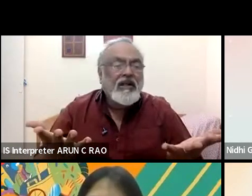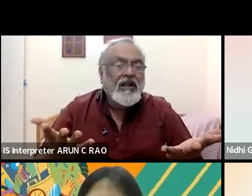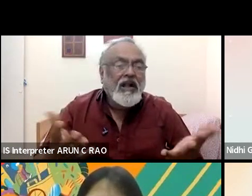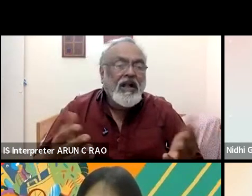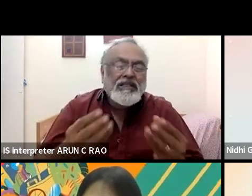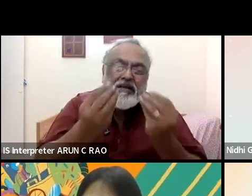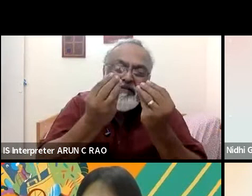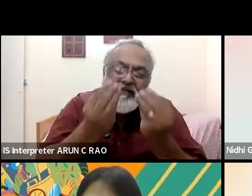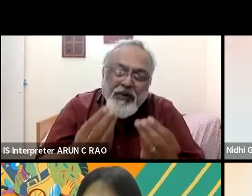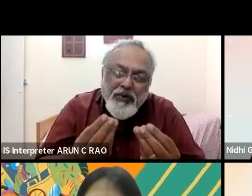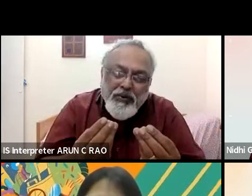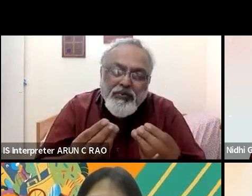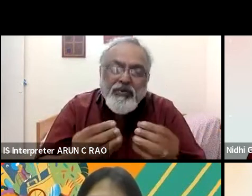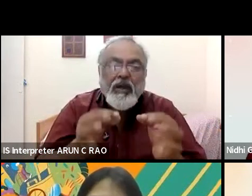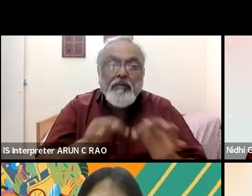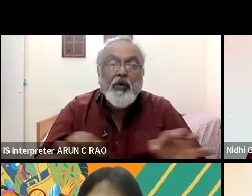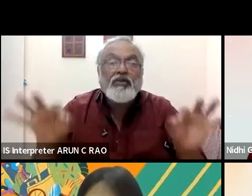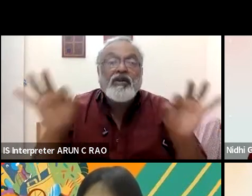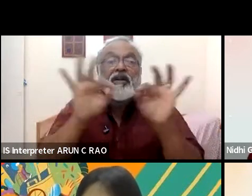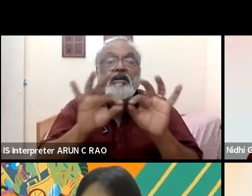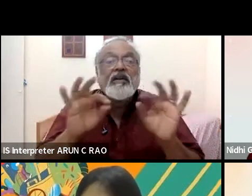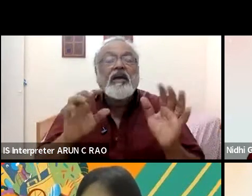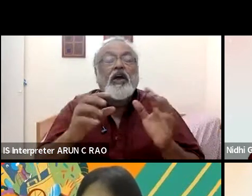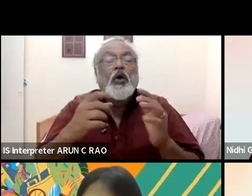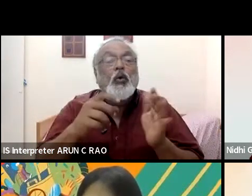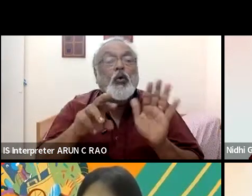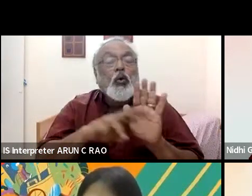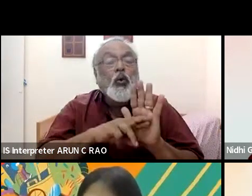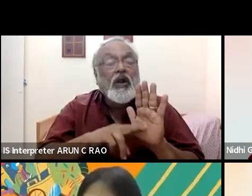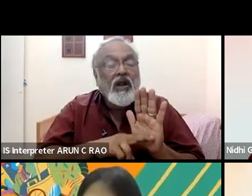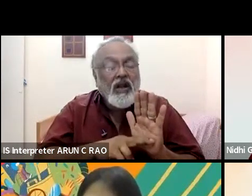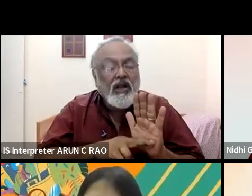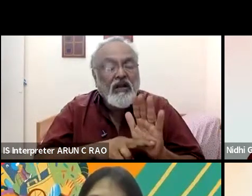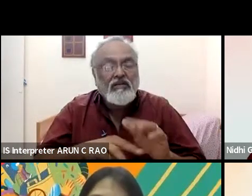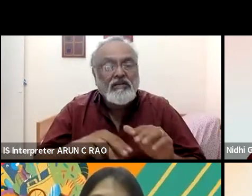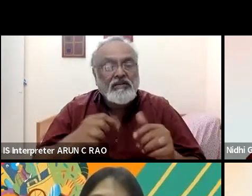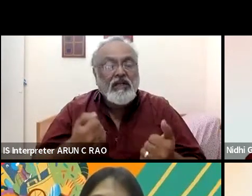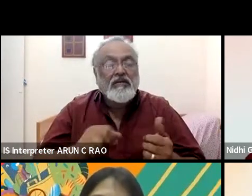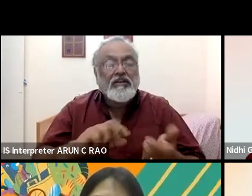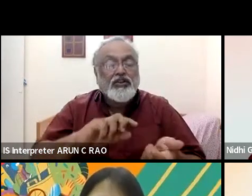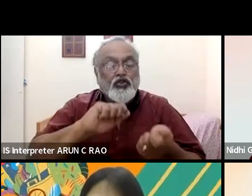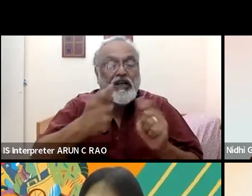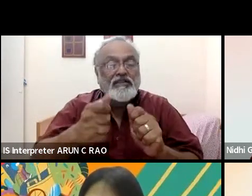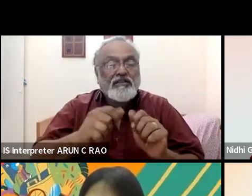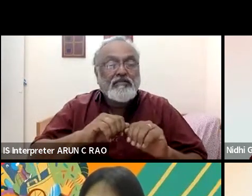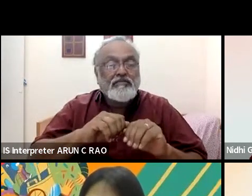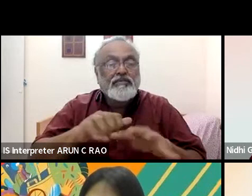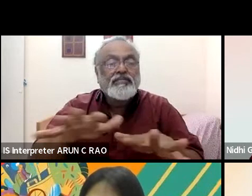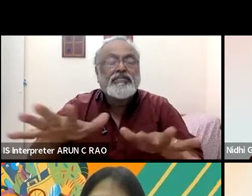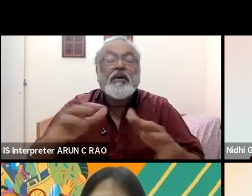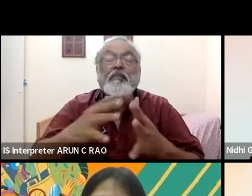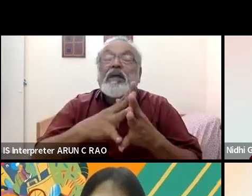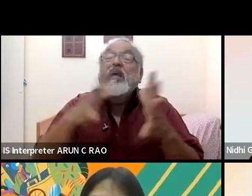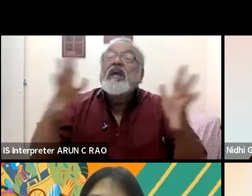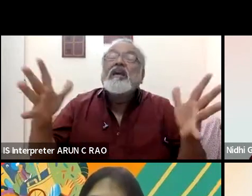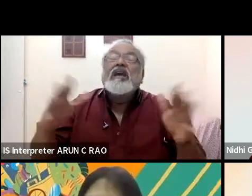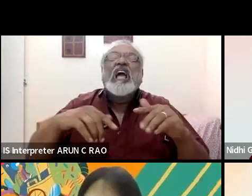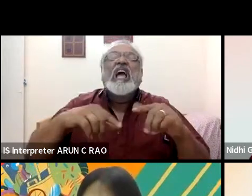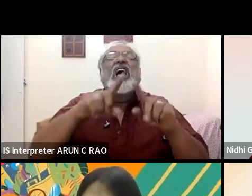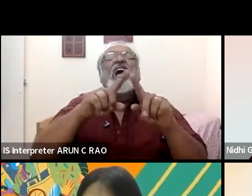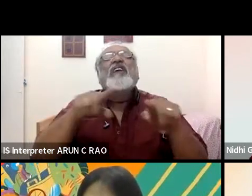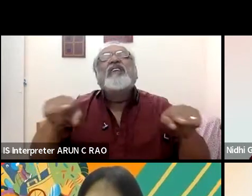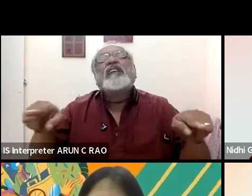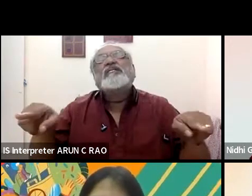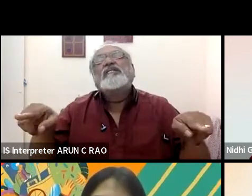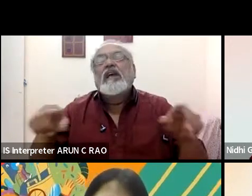few levers that we need to push, which will translate into large average action. So be it. I'm not expecting